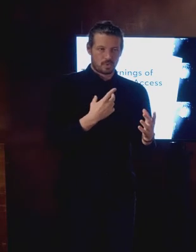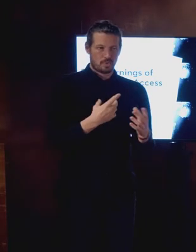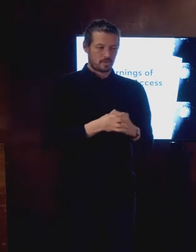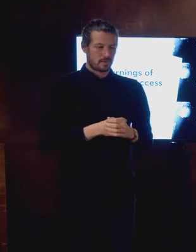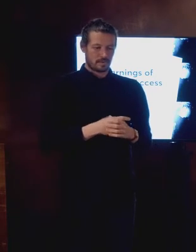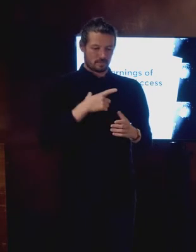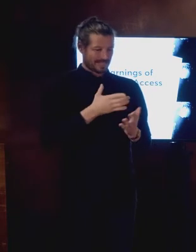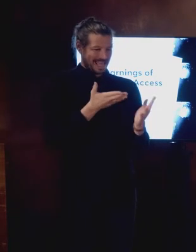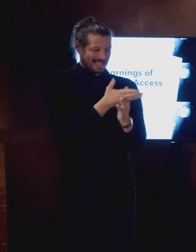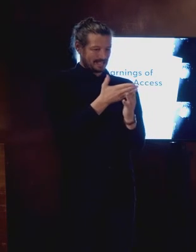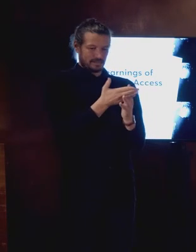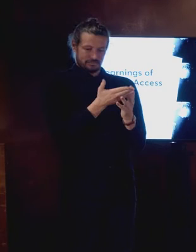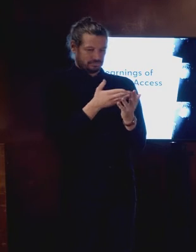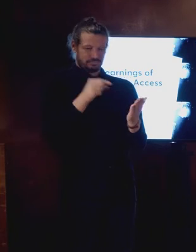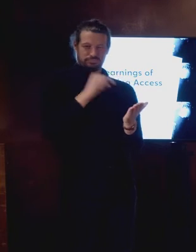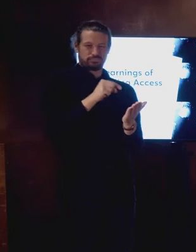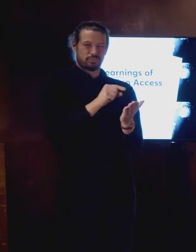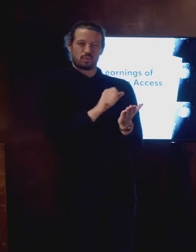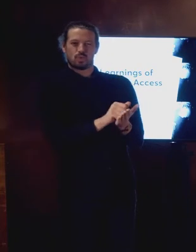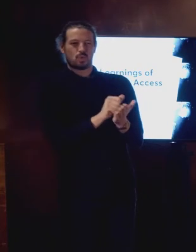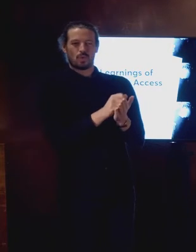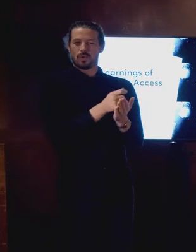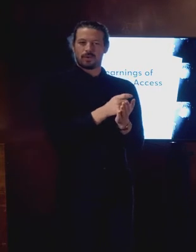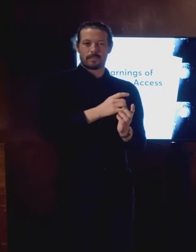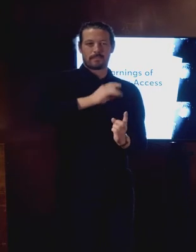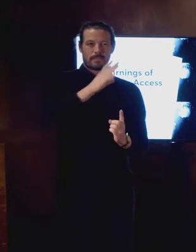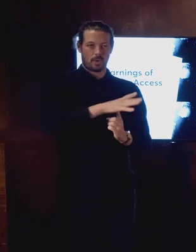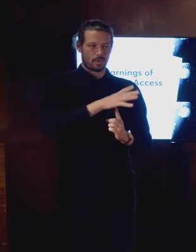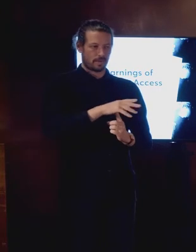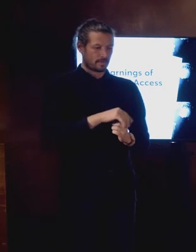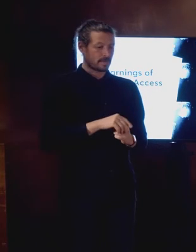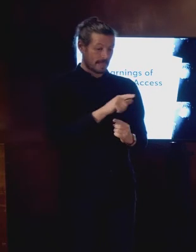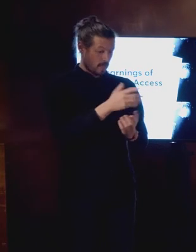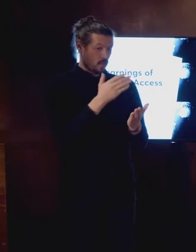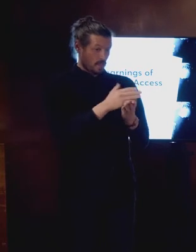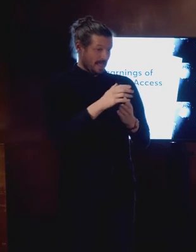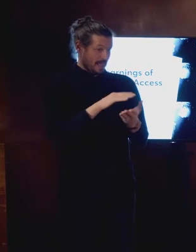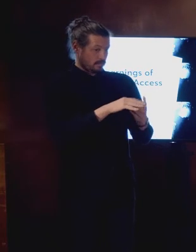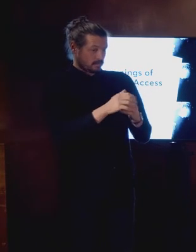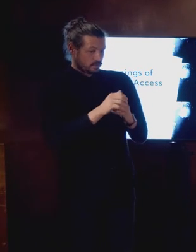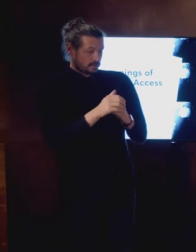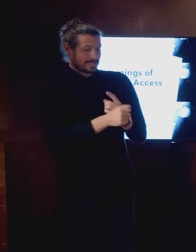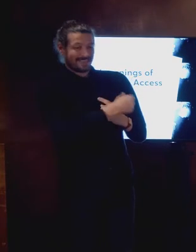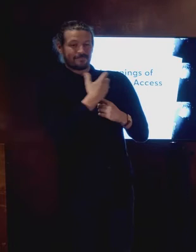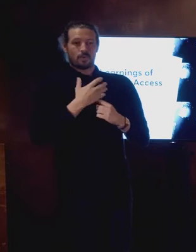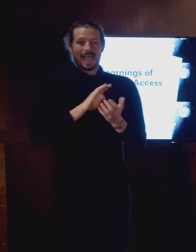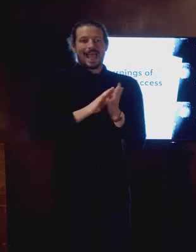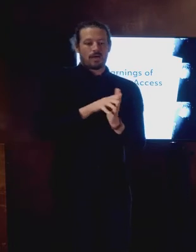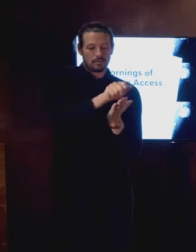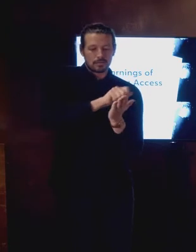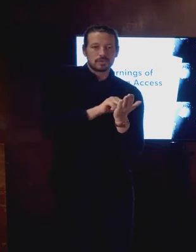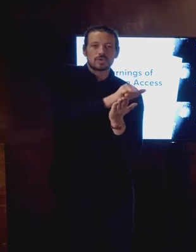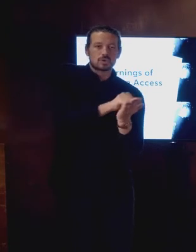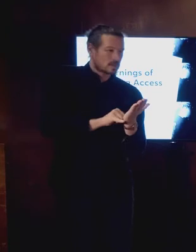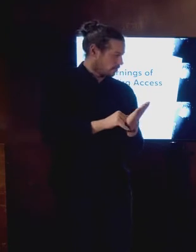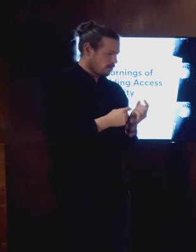access had become such a big part of the show and, in fact, influencing the story. Was that we, as a